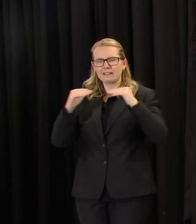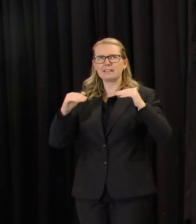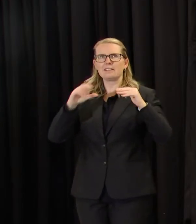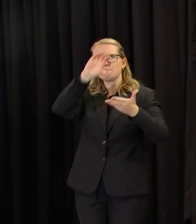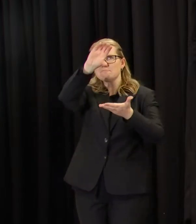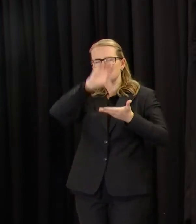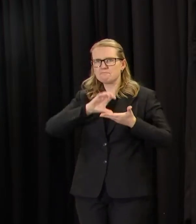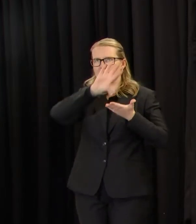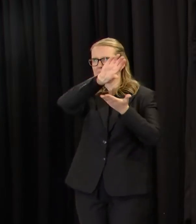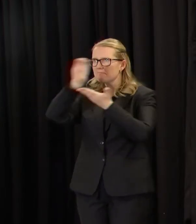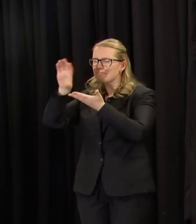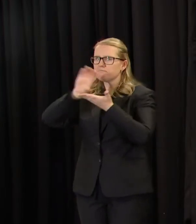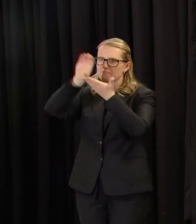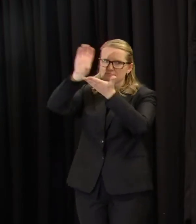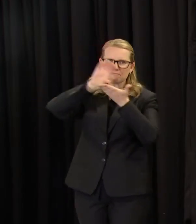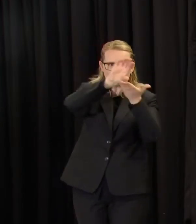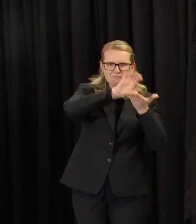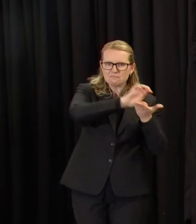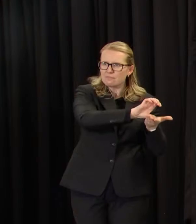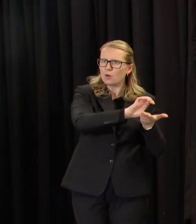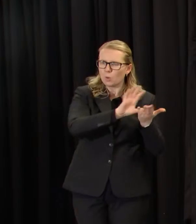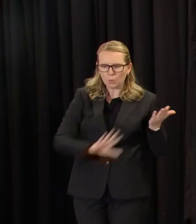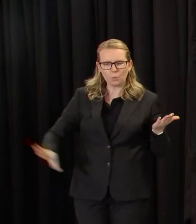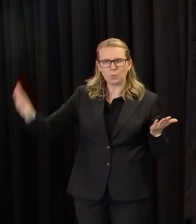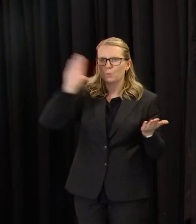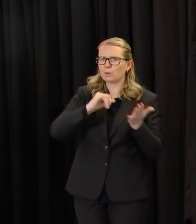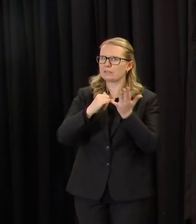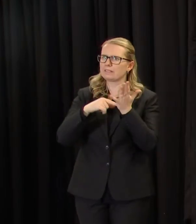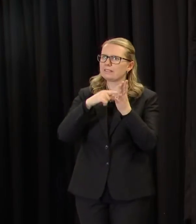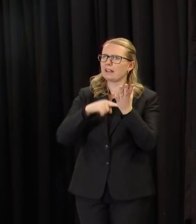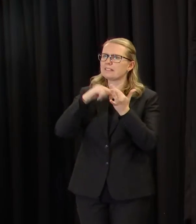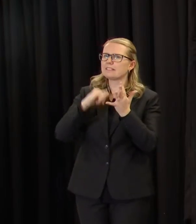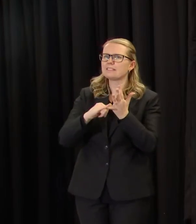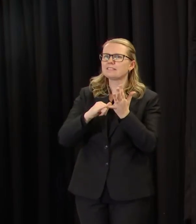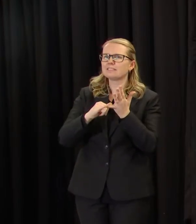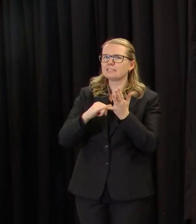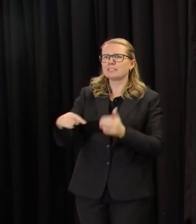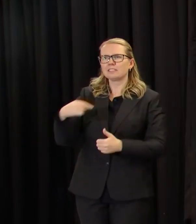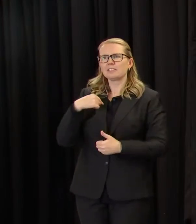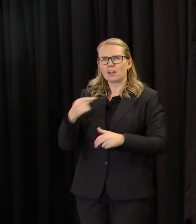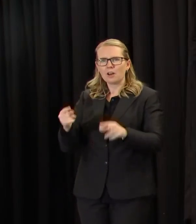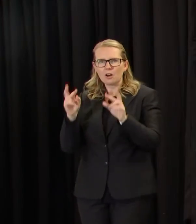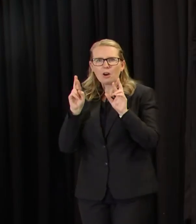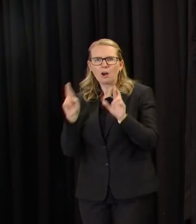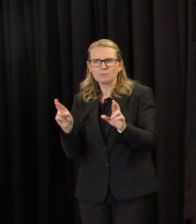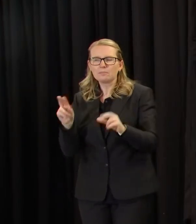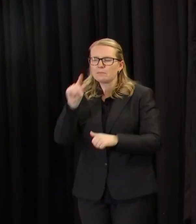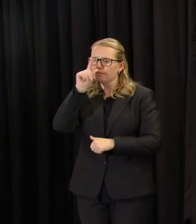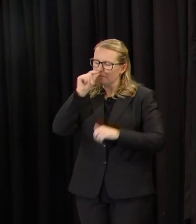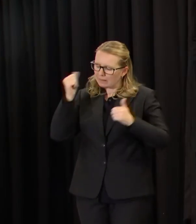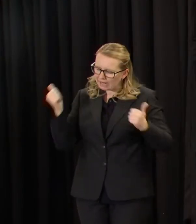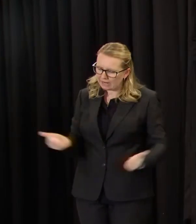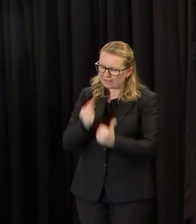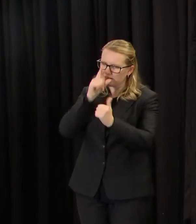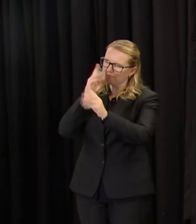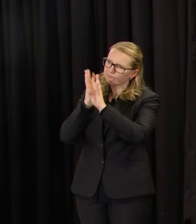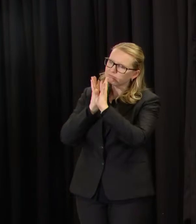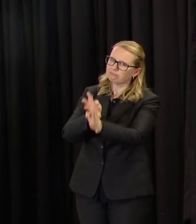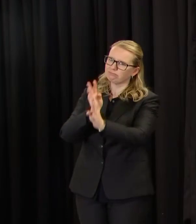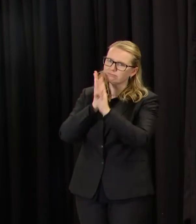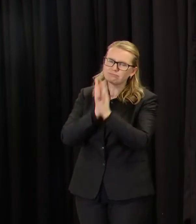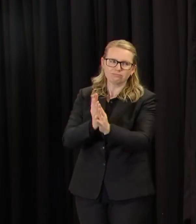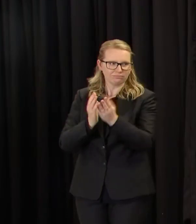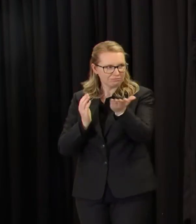extra supply comes, and hopefully we can get lots of people through Makesh's clinic, lots of people through